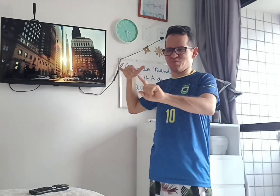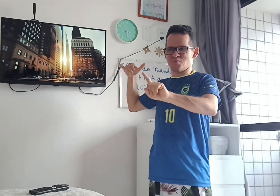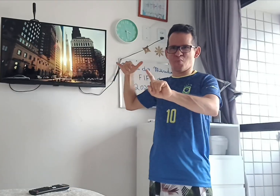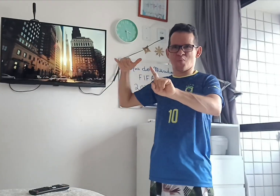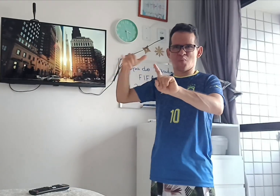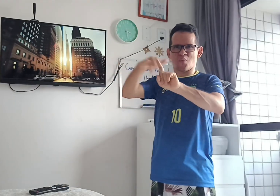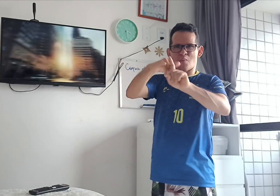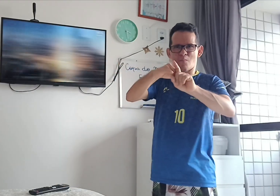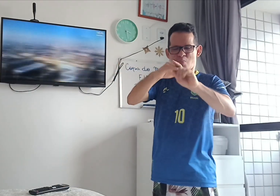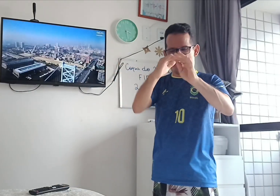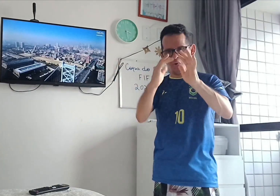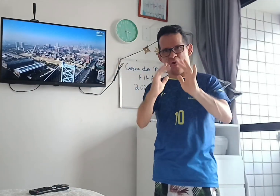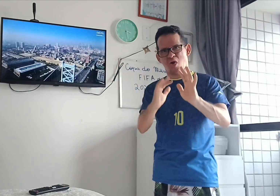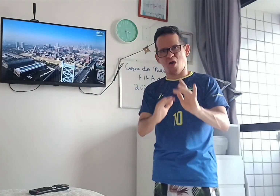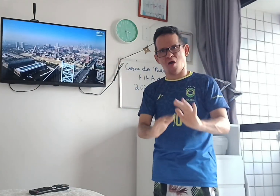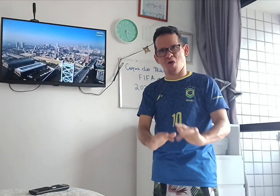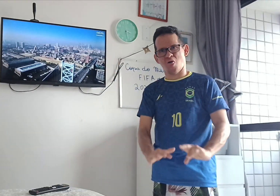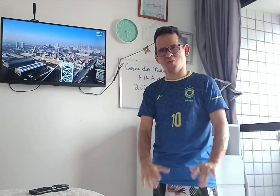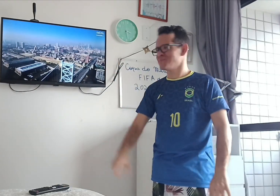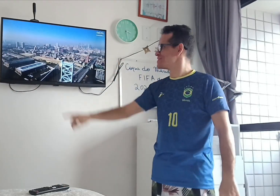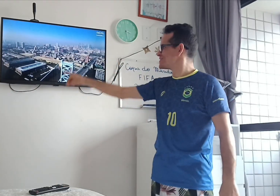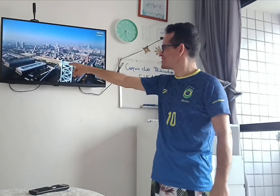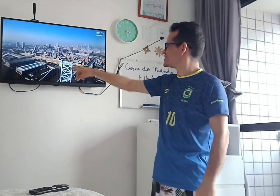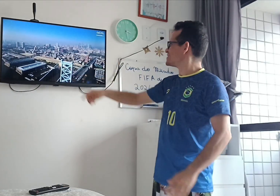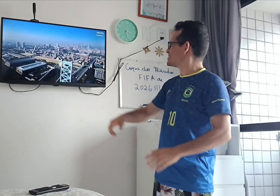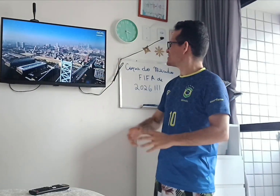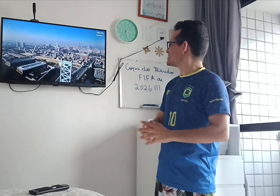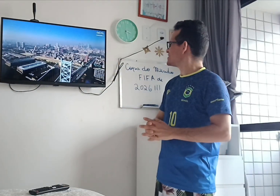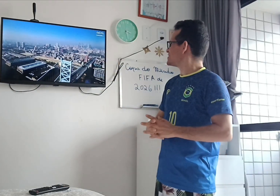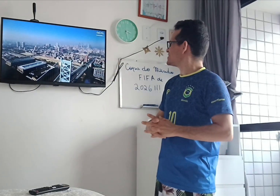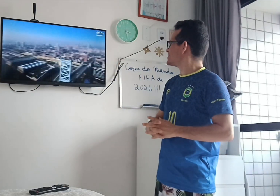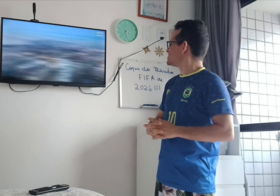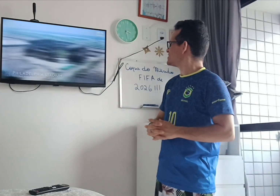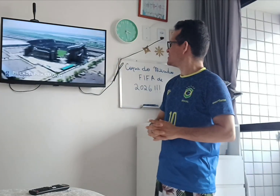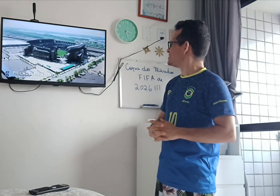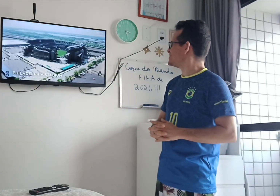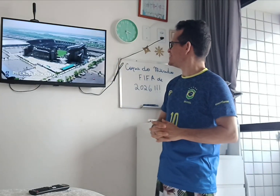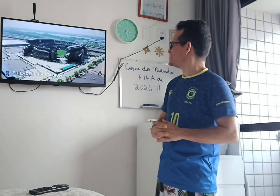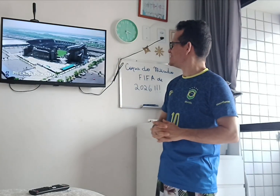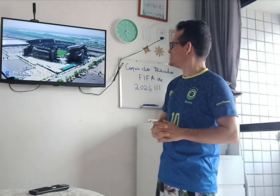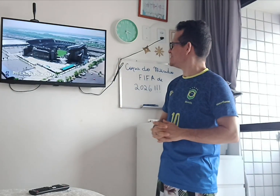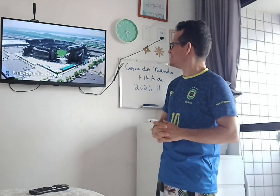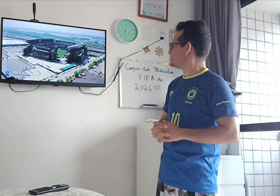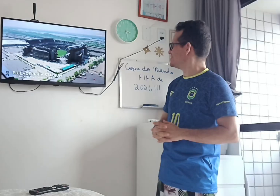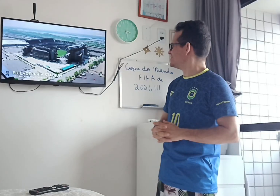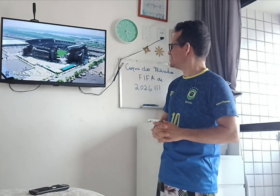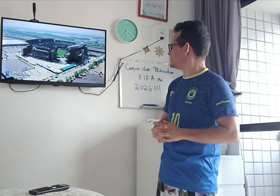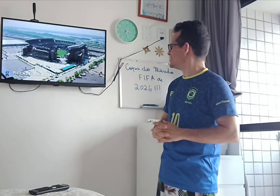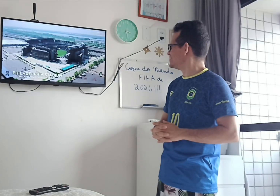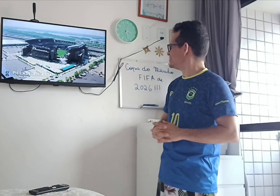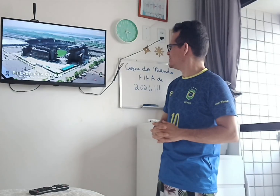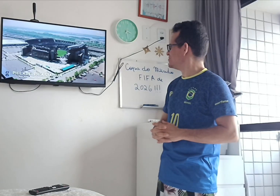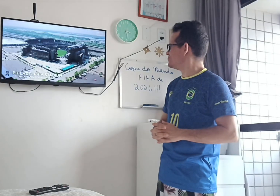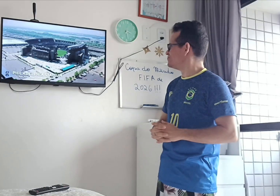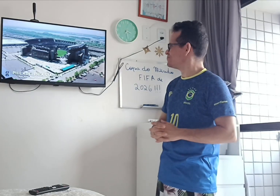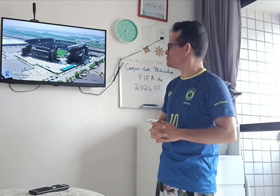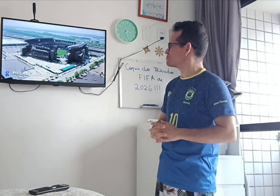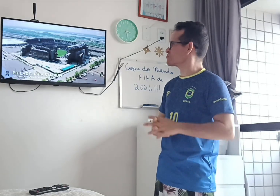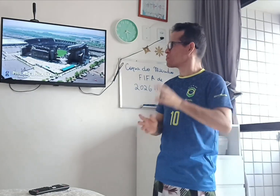brick row houses, and the industrial feel of the Eastern Seaboard. In the south of the city, inside a large sports complex, Philadelphia